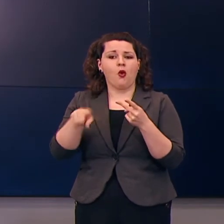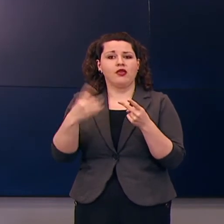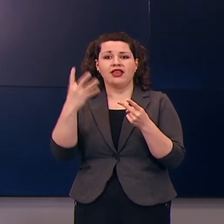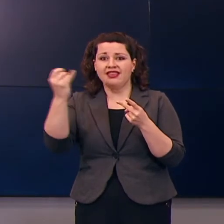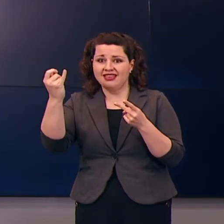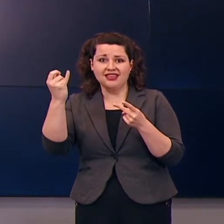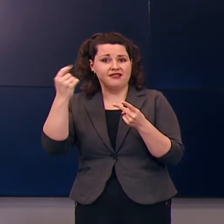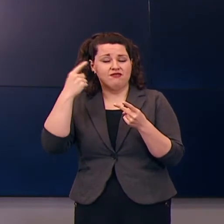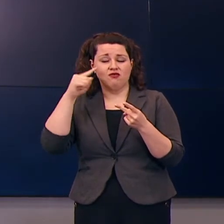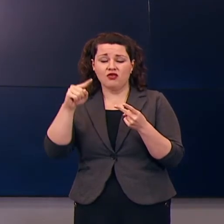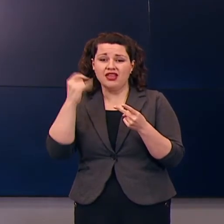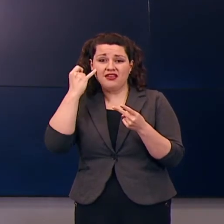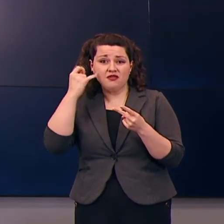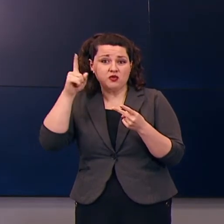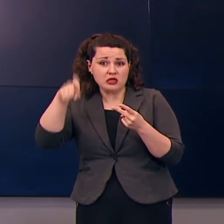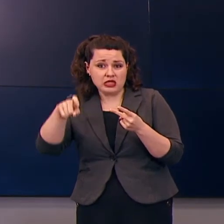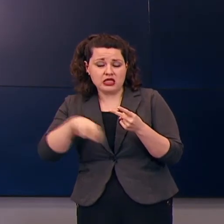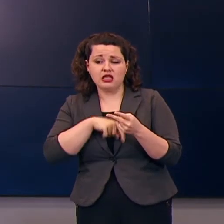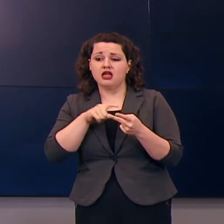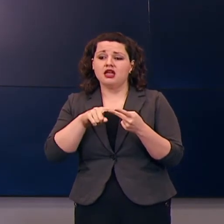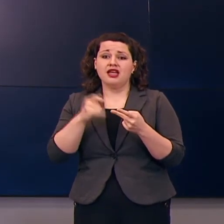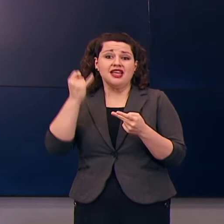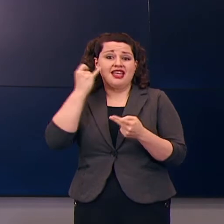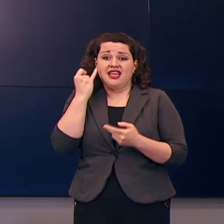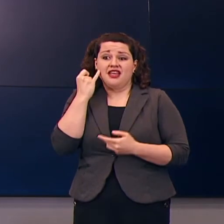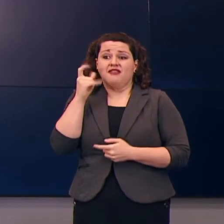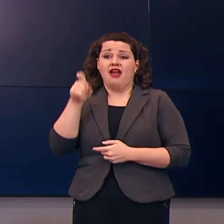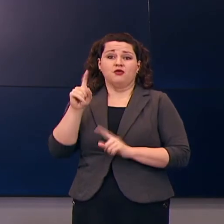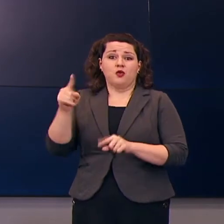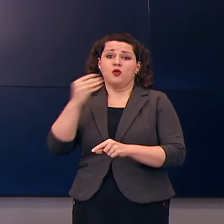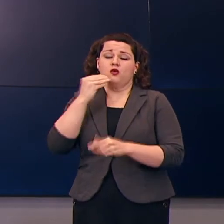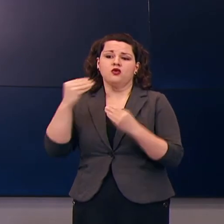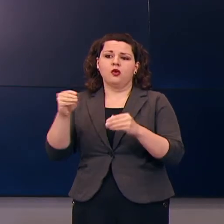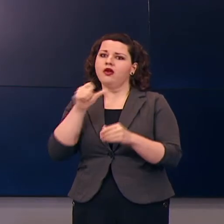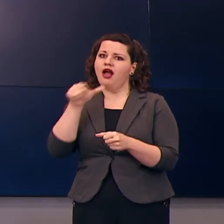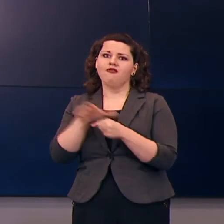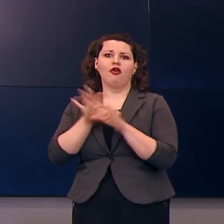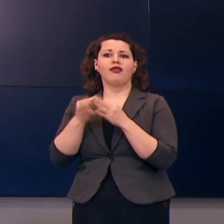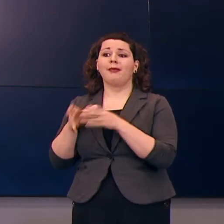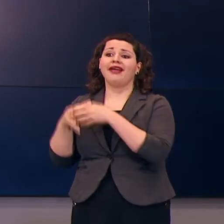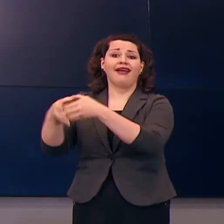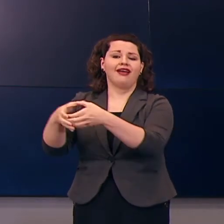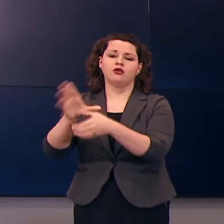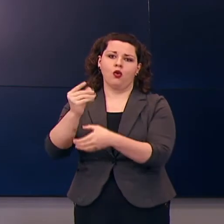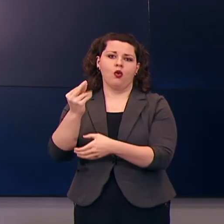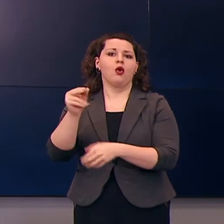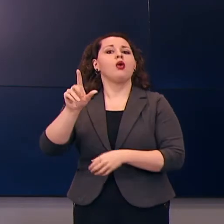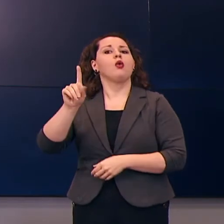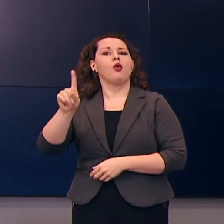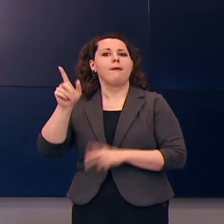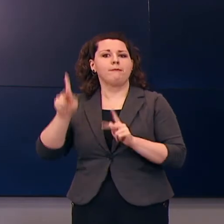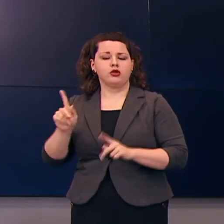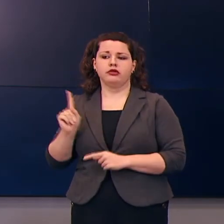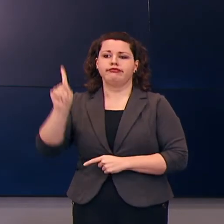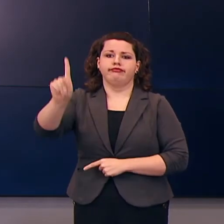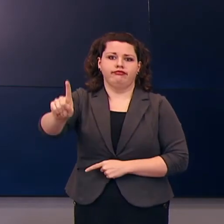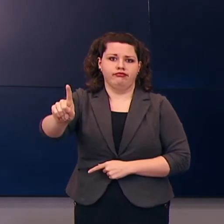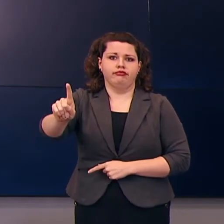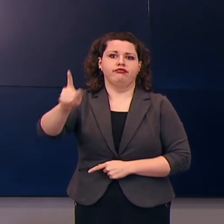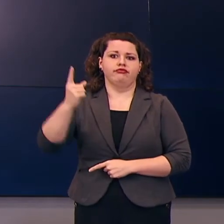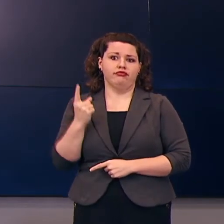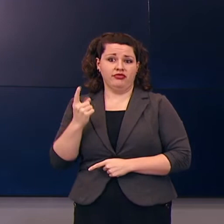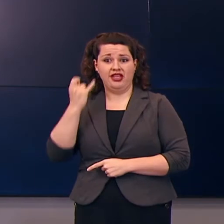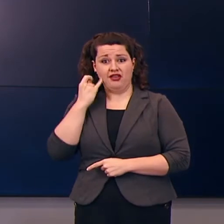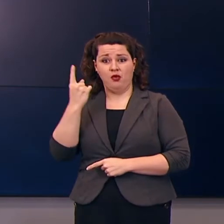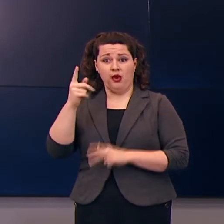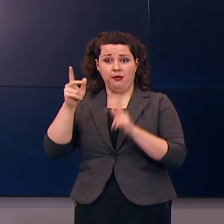have to go to the grocery store, send one member of the family. Don't take the entire family, because if one person picks it up and you all live at home together,